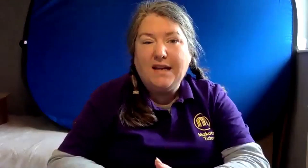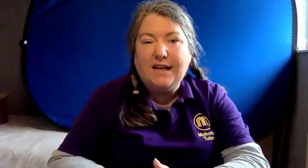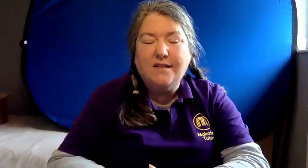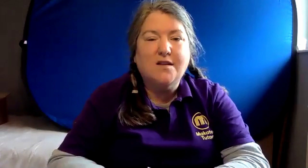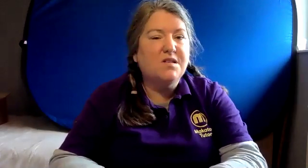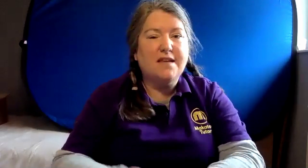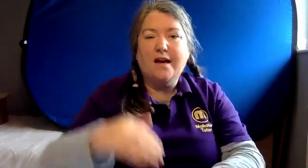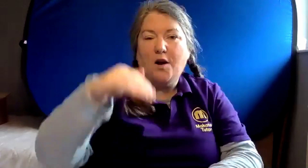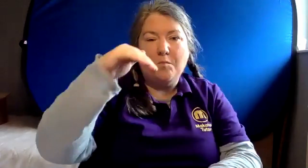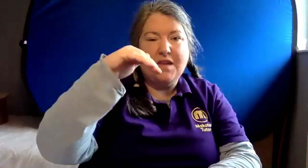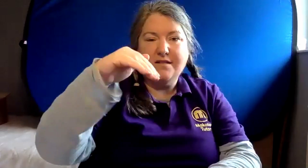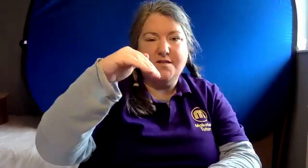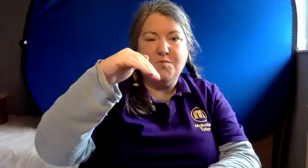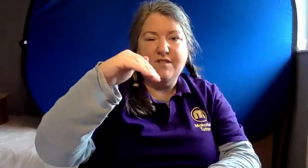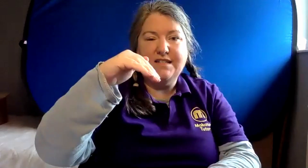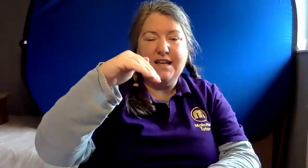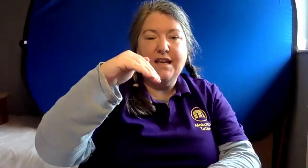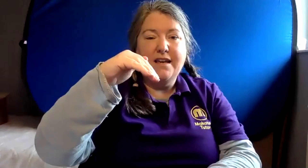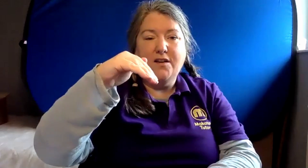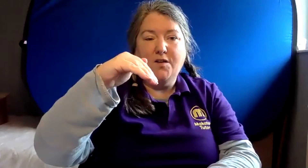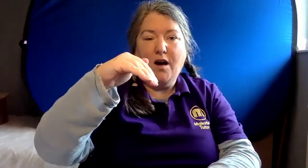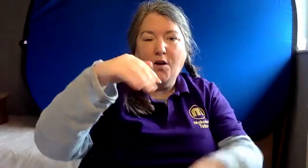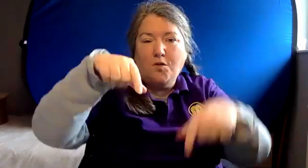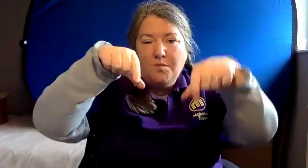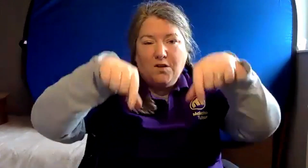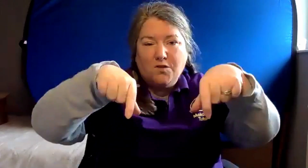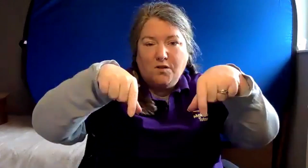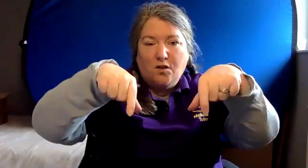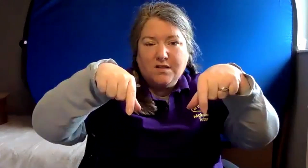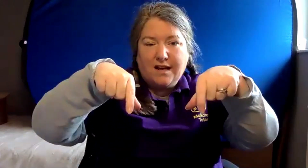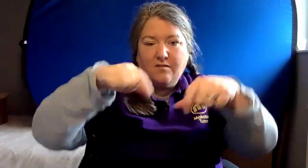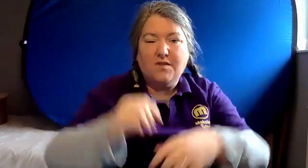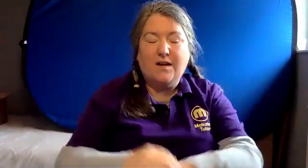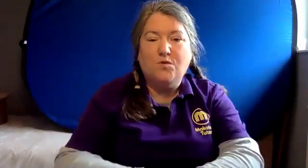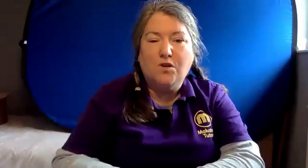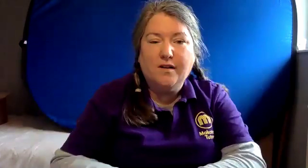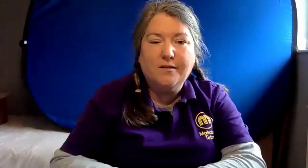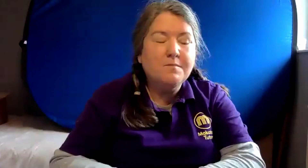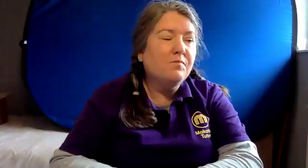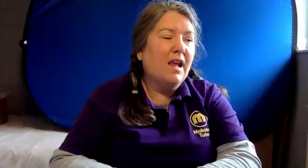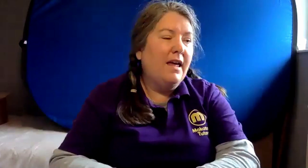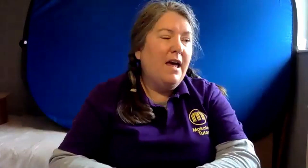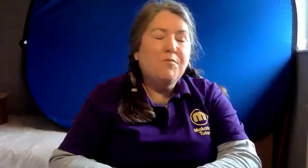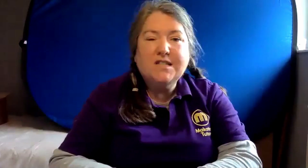meaning. So stay at home, that's super easy. You can do home, you can do lockdown, that would work. Protect